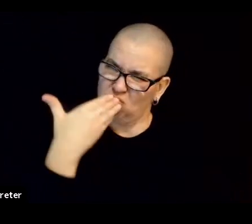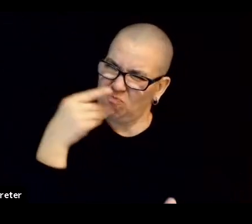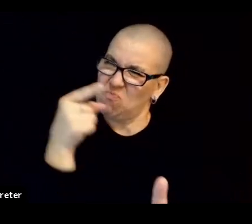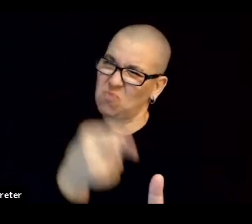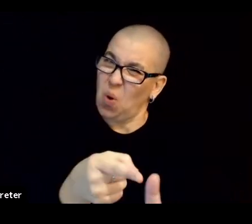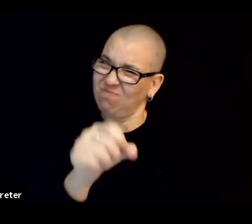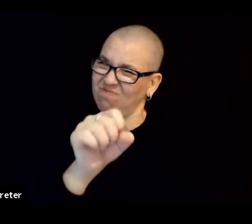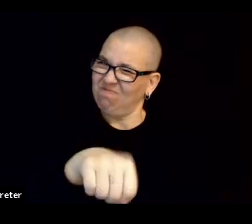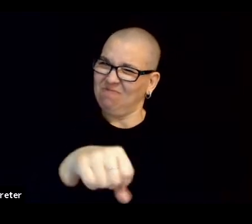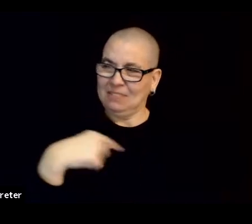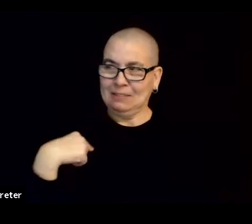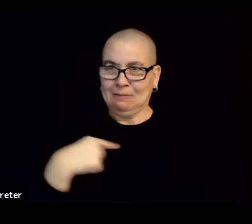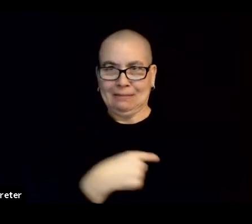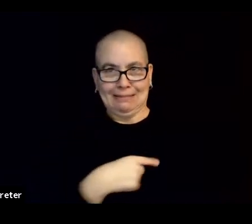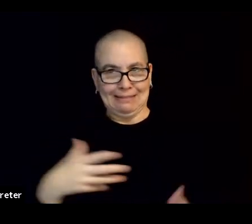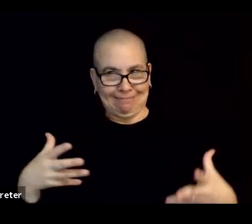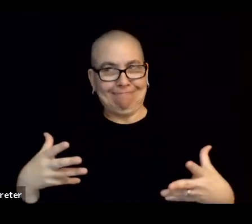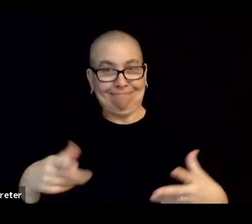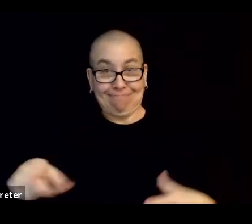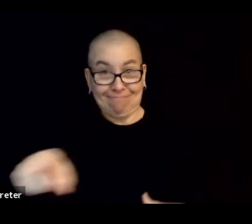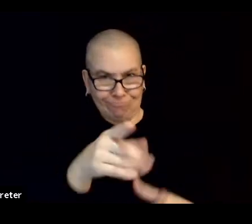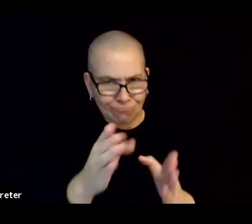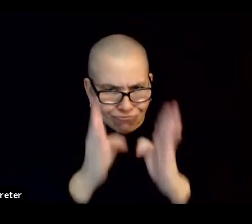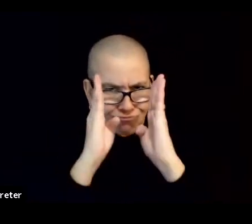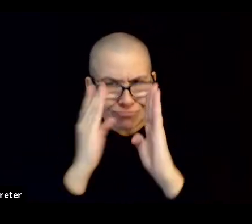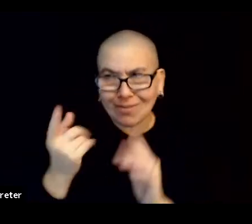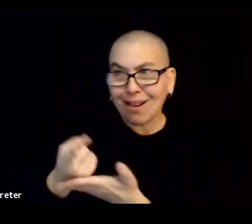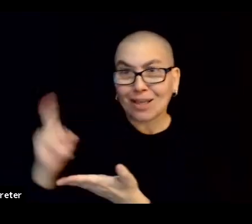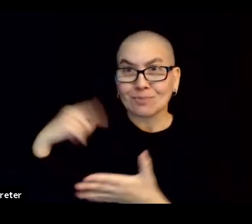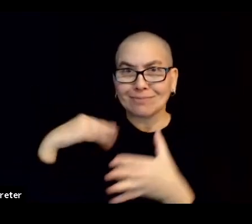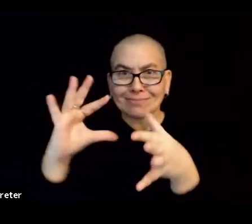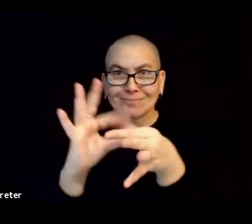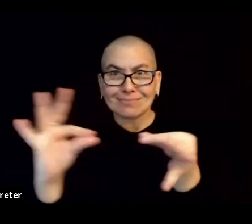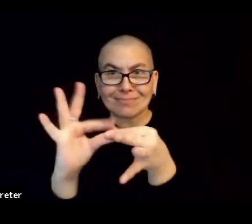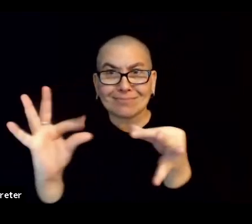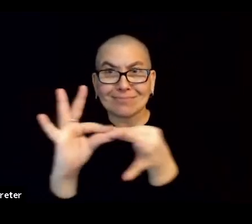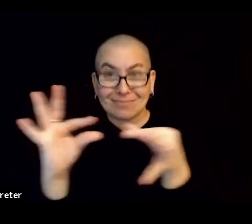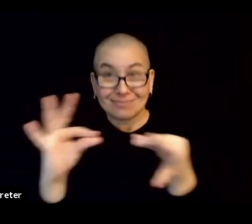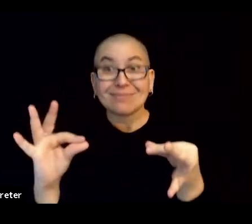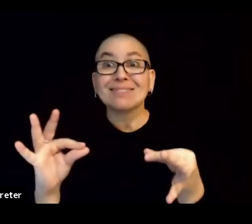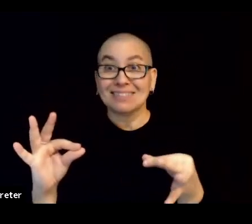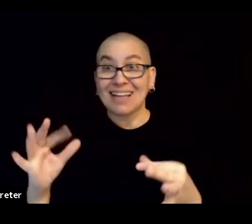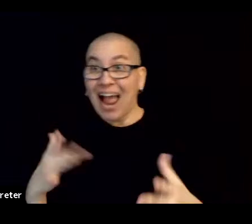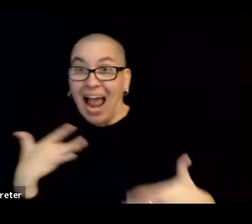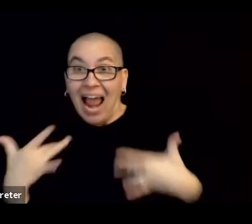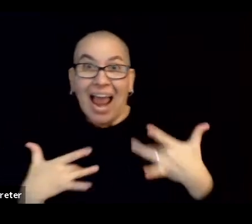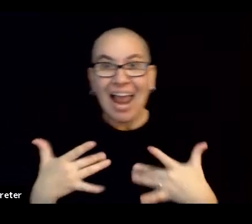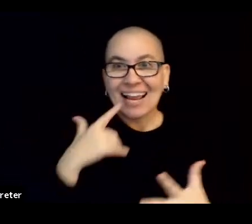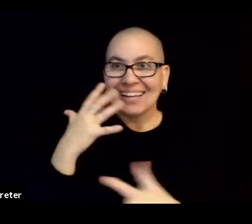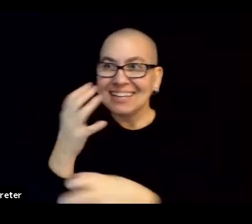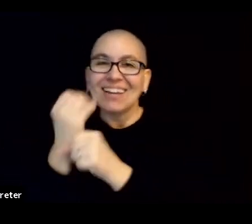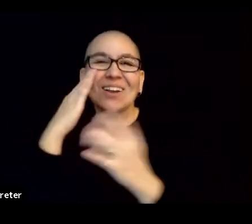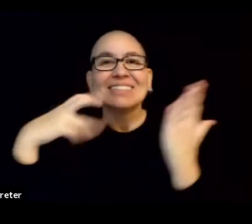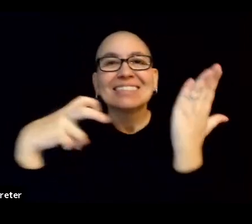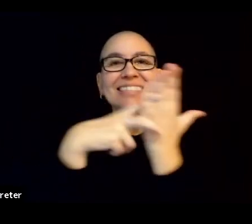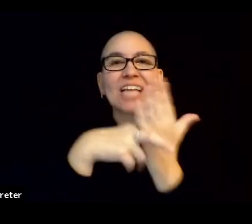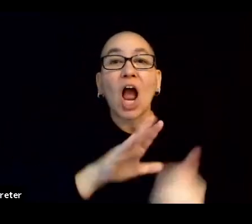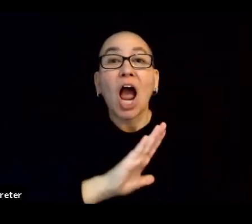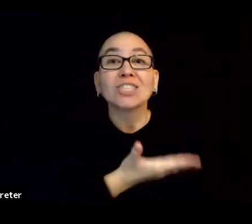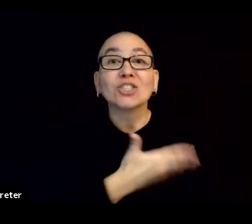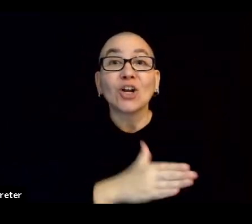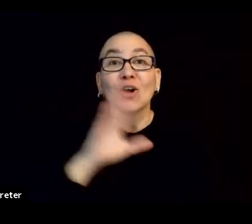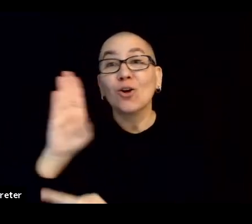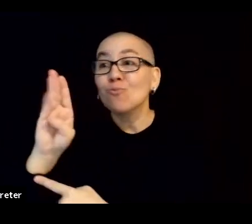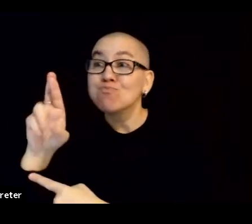going to be harder than going to Ticketmaster and getting Bruce Springsteen tickets, because everybody's going to be right at 12 o'clock trying to get